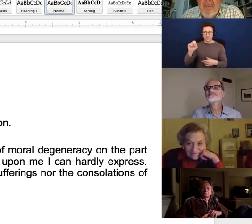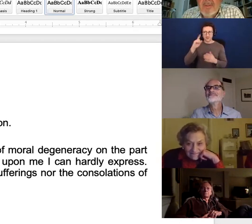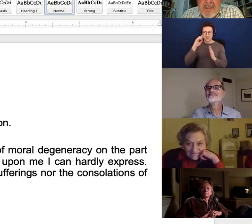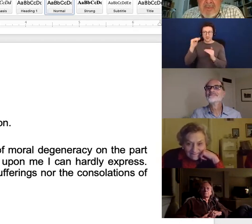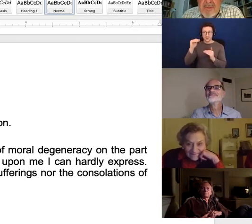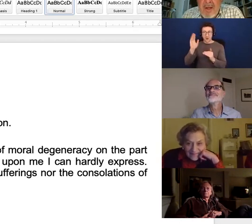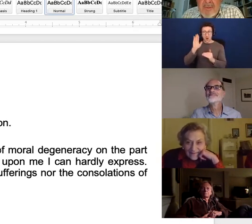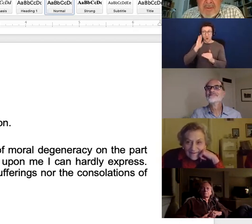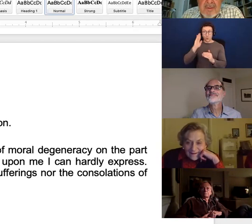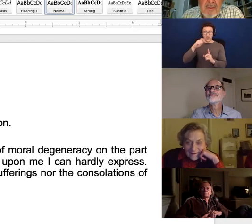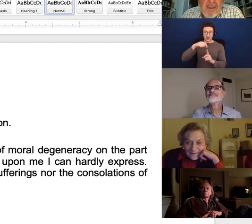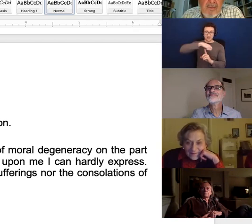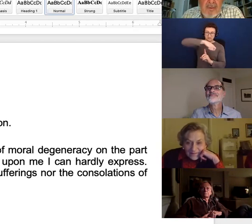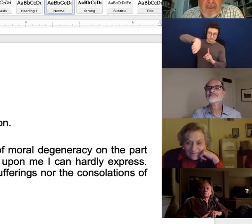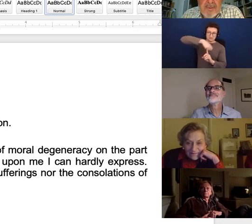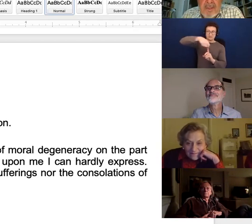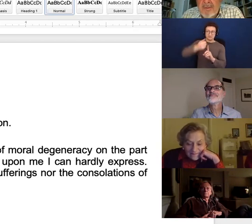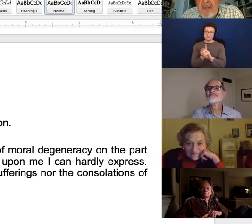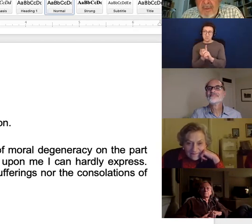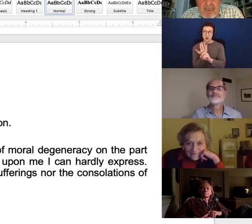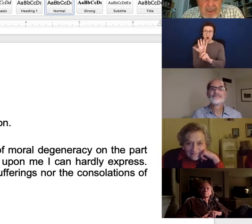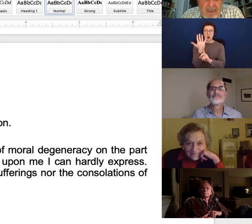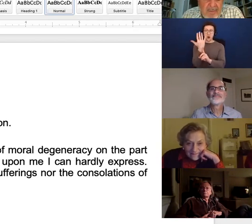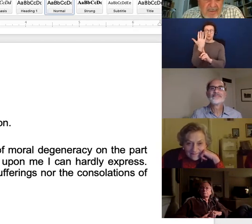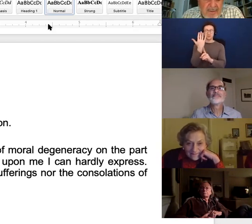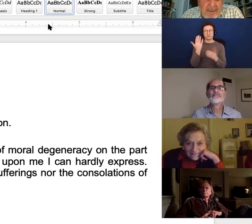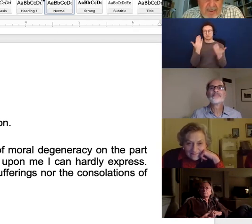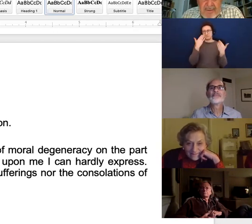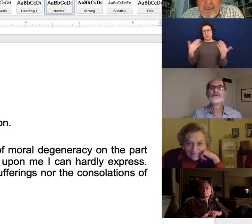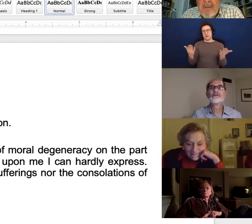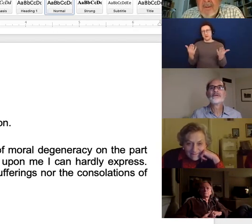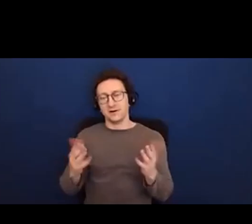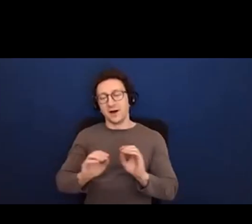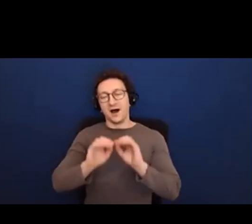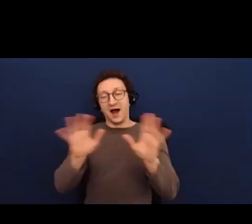but the point is he was obviously very upset. Maybe we can go back to the other